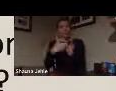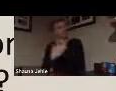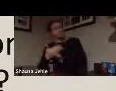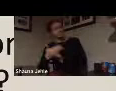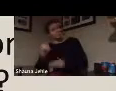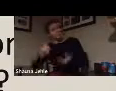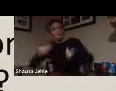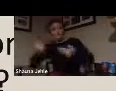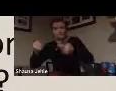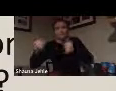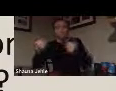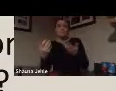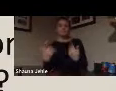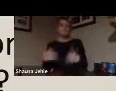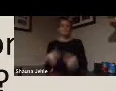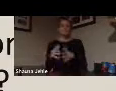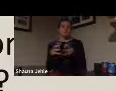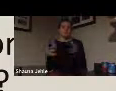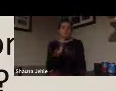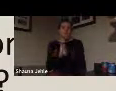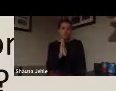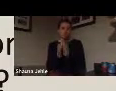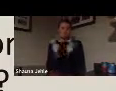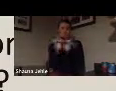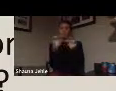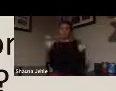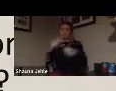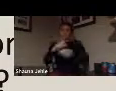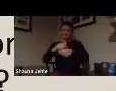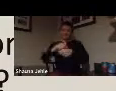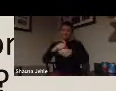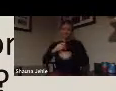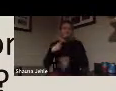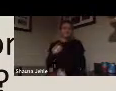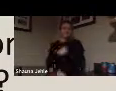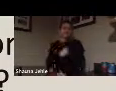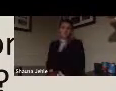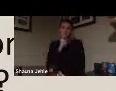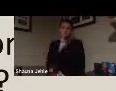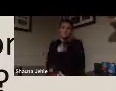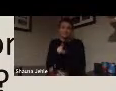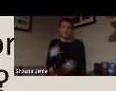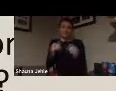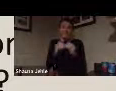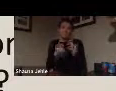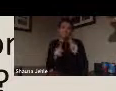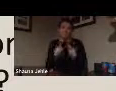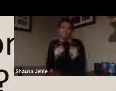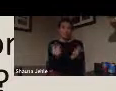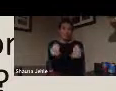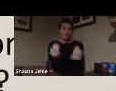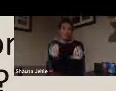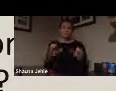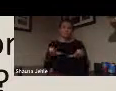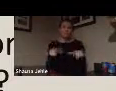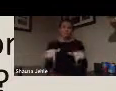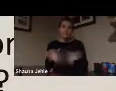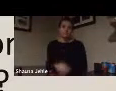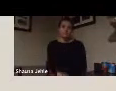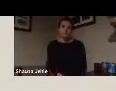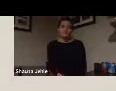a, it's a big task, and we really need a lot more people to be able to do this.